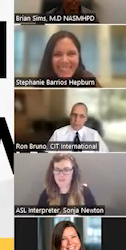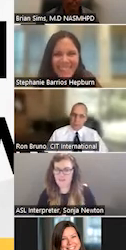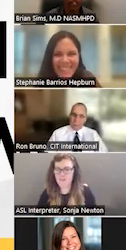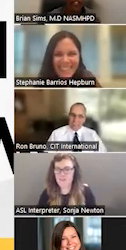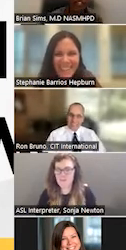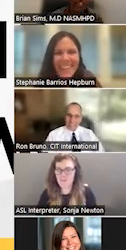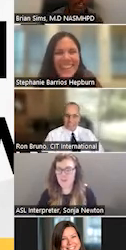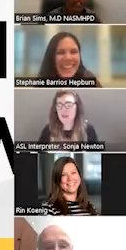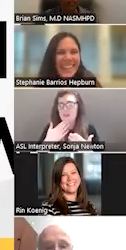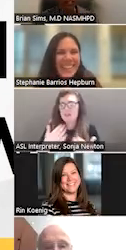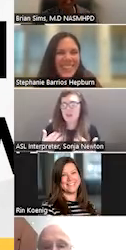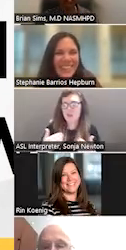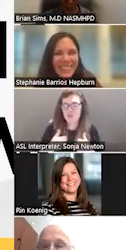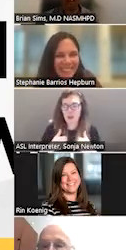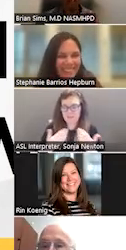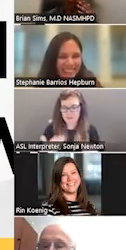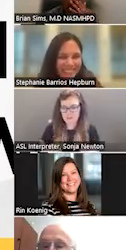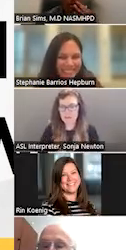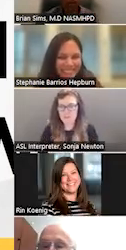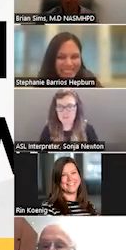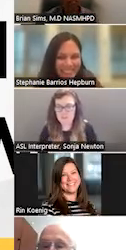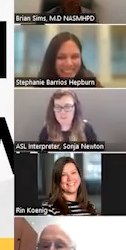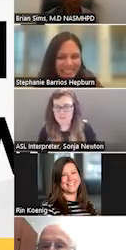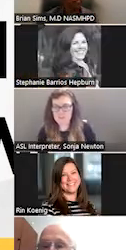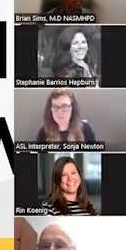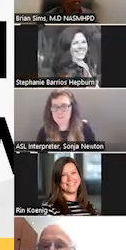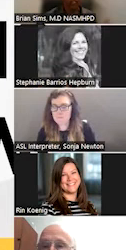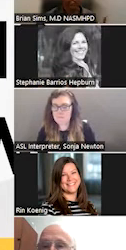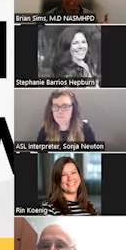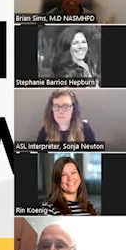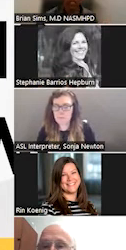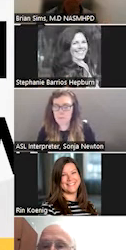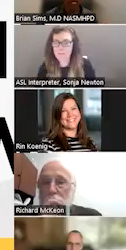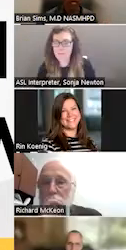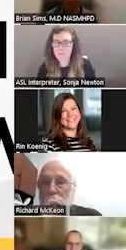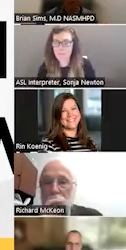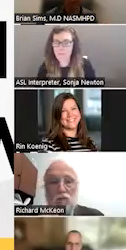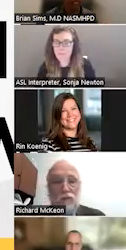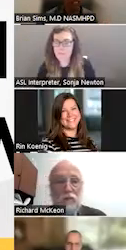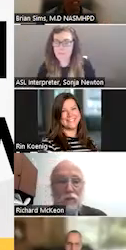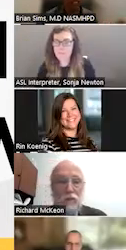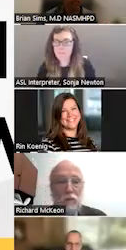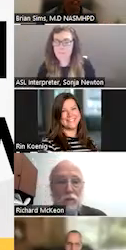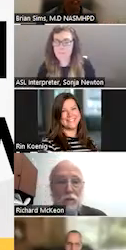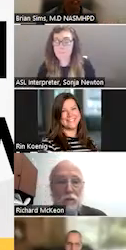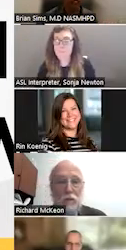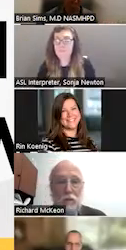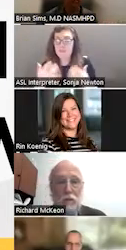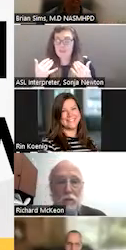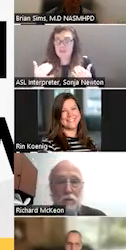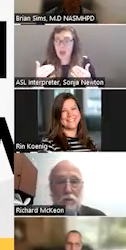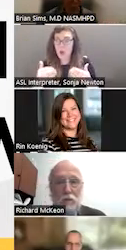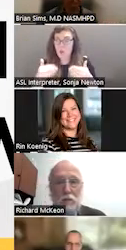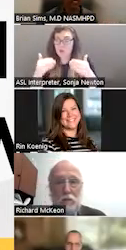opportunity. Thank you, Ron, you. for that information. I'm going to kind of jump ahead, if you don't mind. We're going to go to our